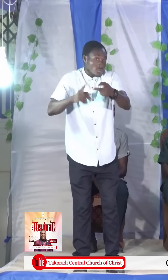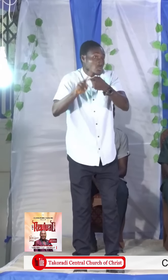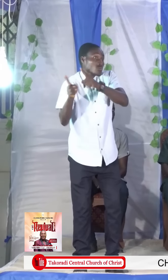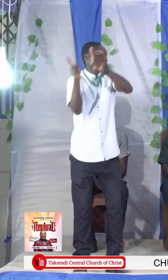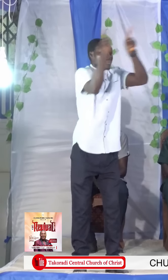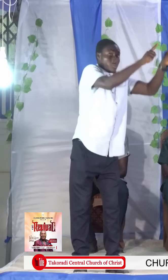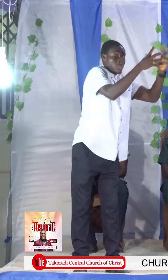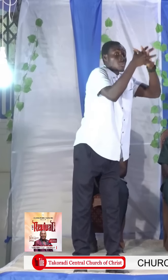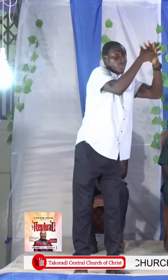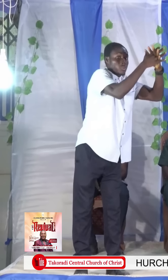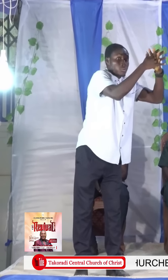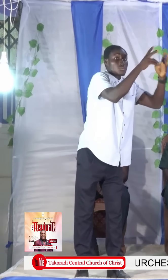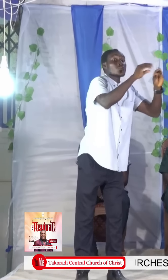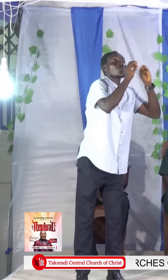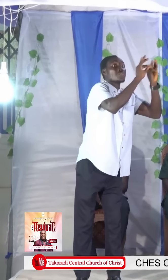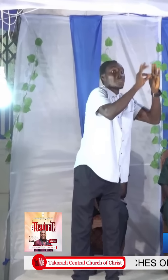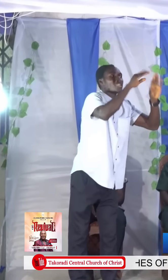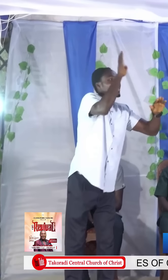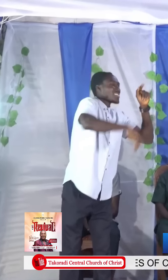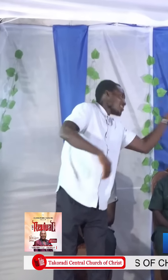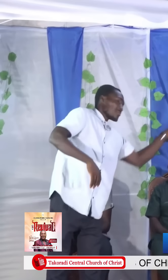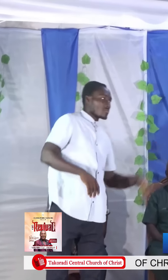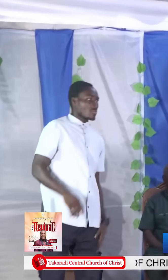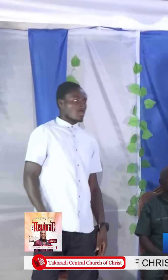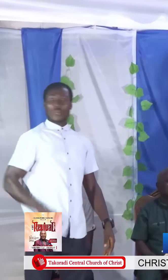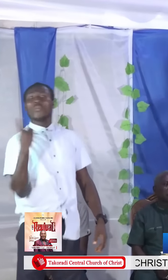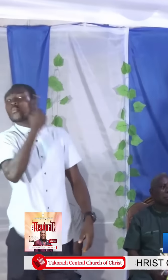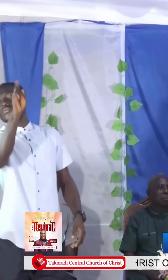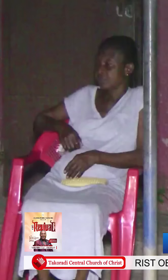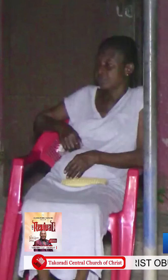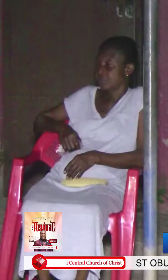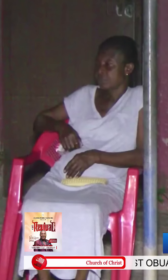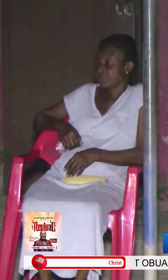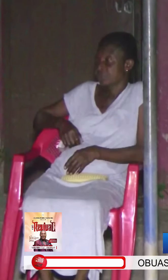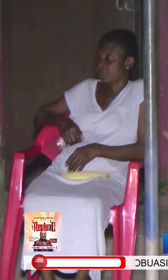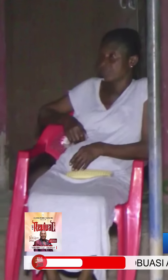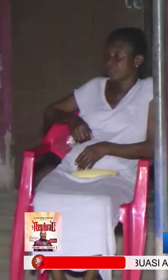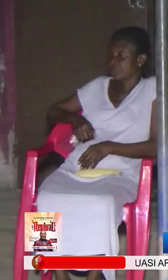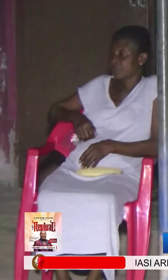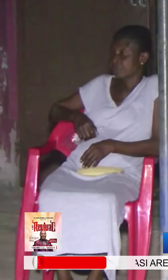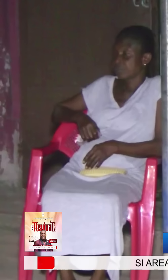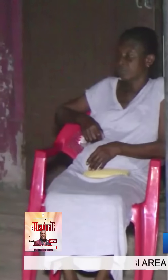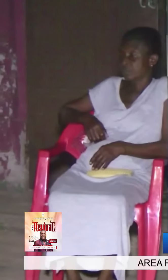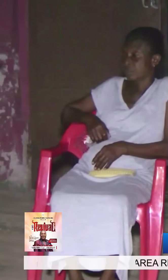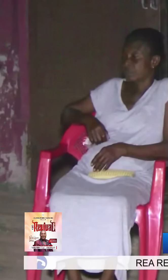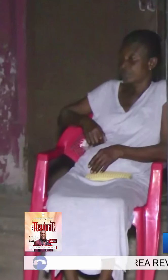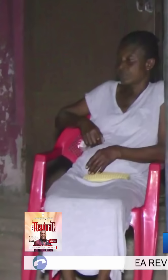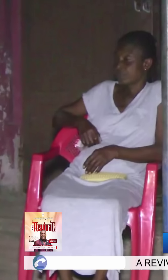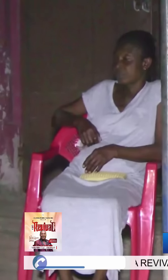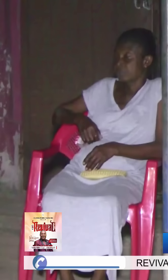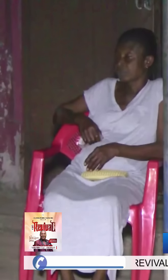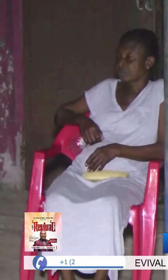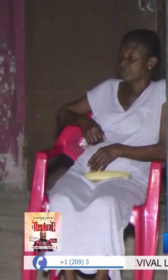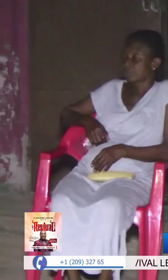preacher bia ne Ghana ha monni mu kuma se ne mo nkra ne nasefoɔ nyinaa no way aborɔfo no frɛ me saa bɛkasa